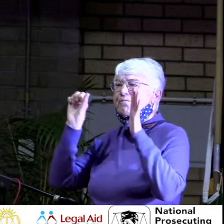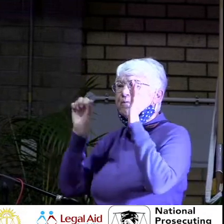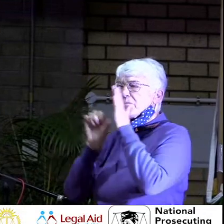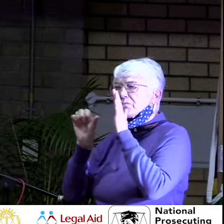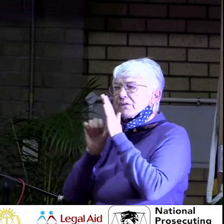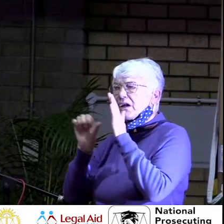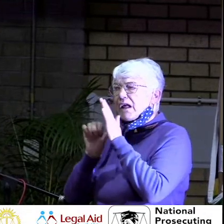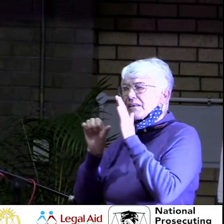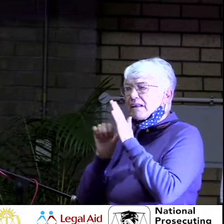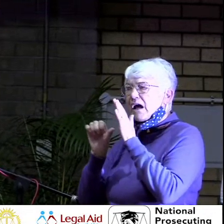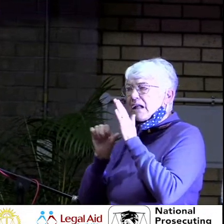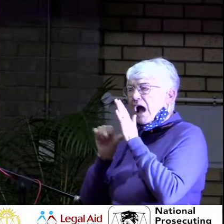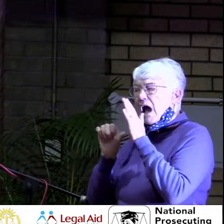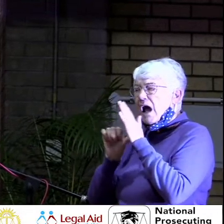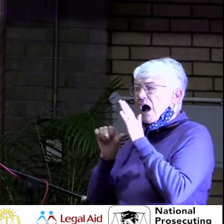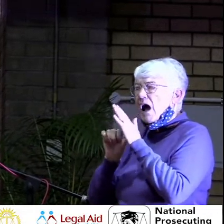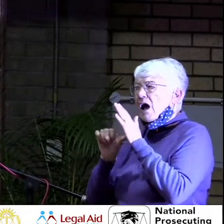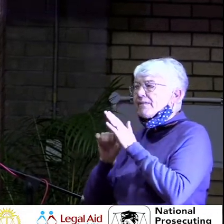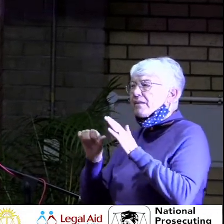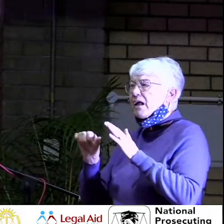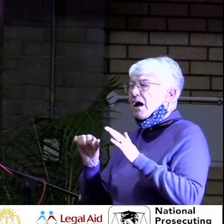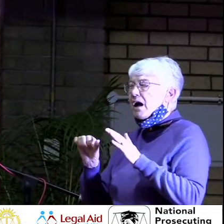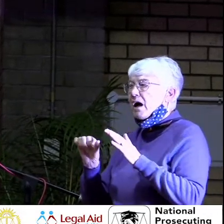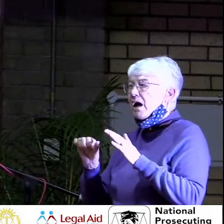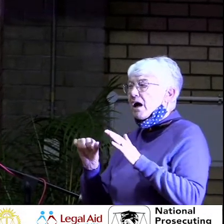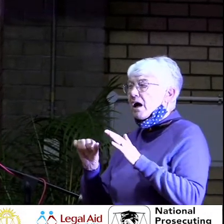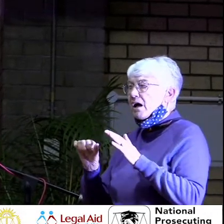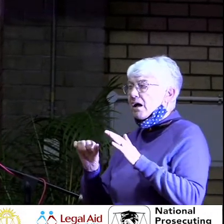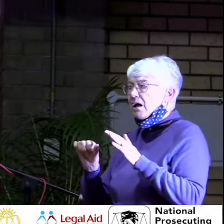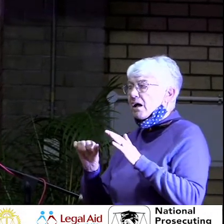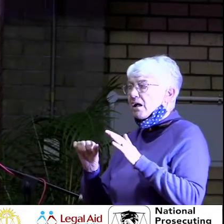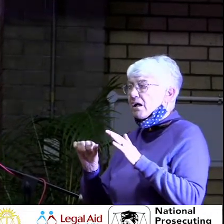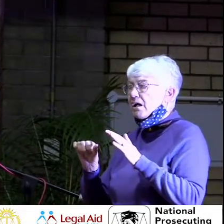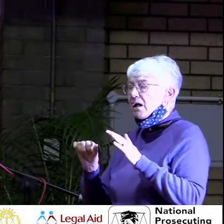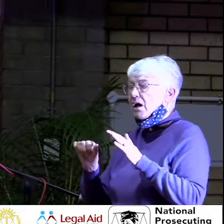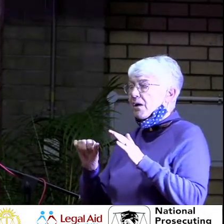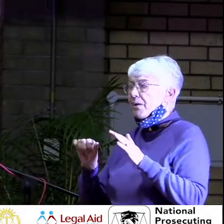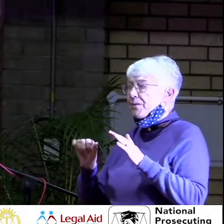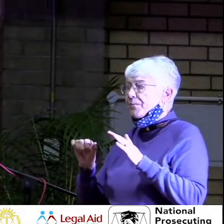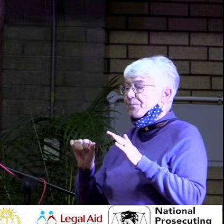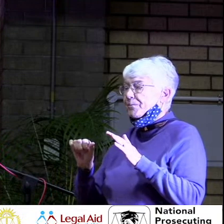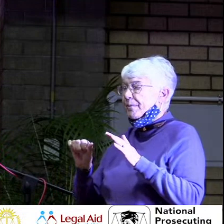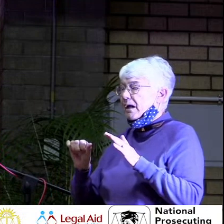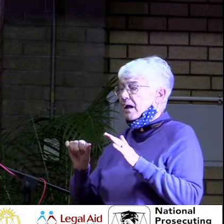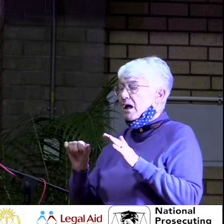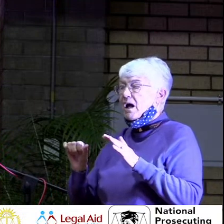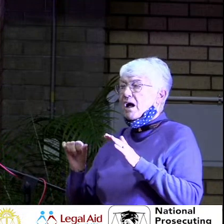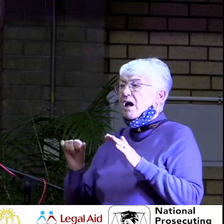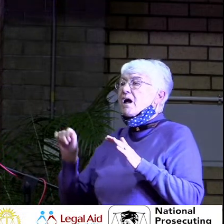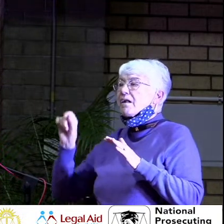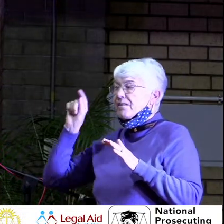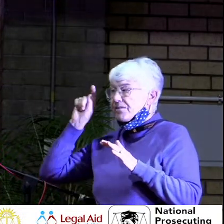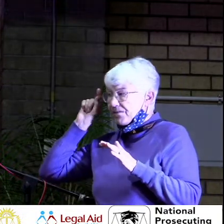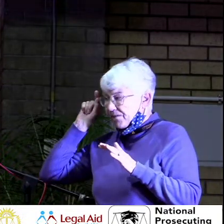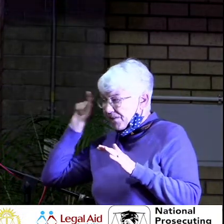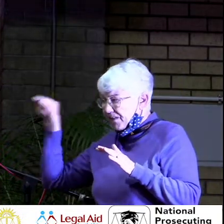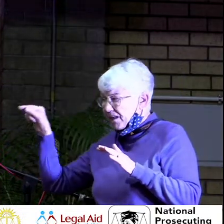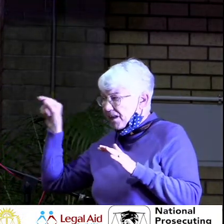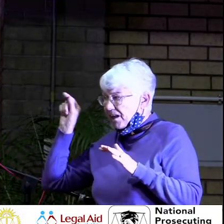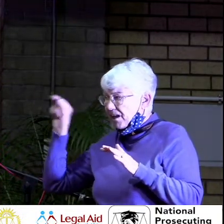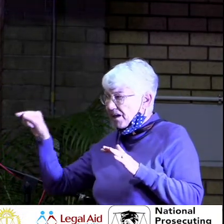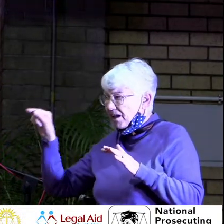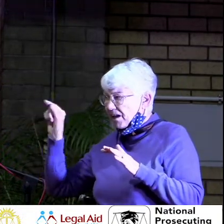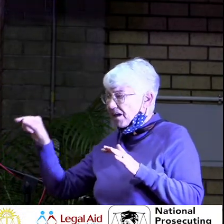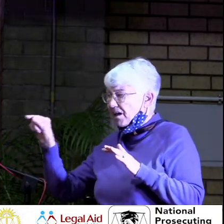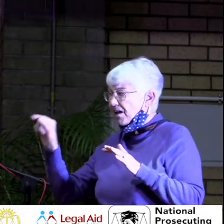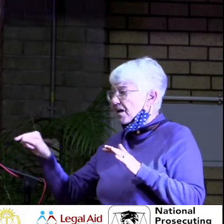work? It unfortunately falls in the lap of the health department or of the site manager of